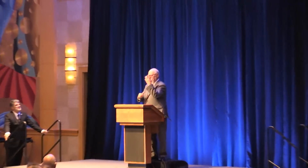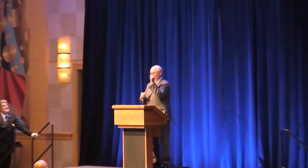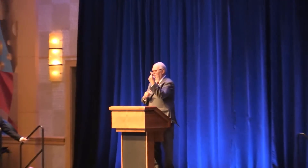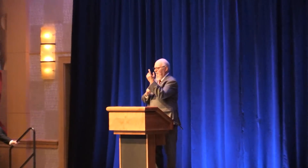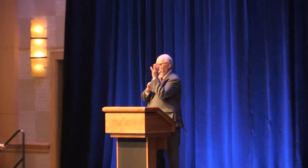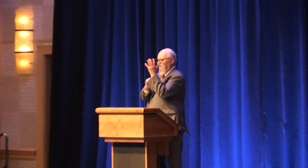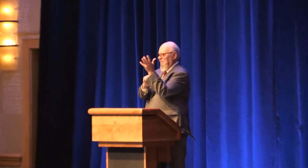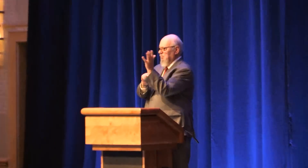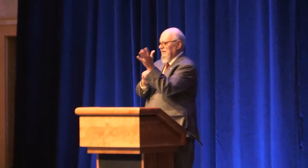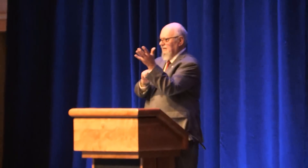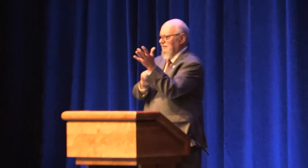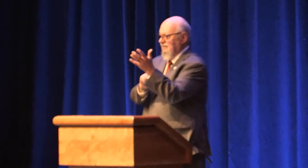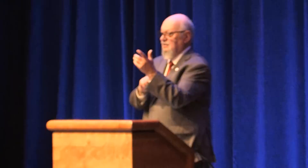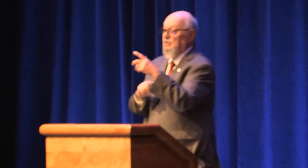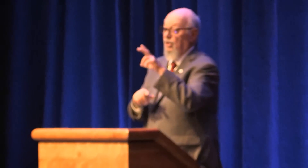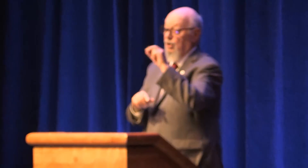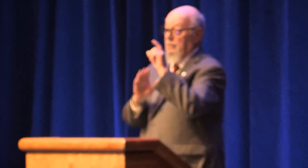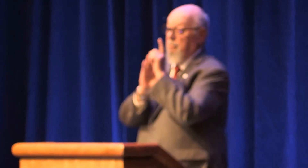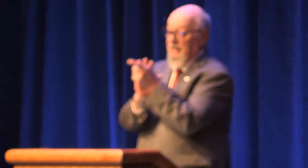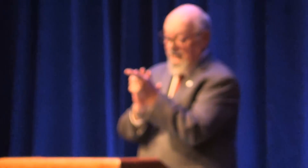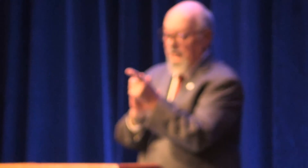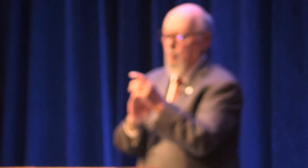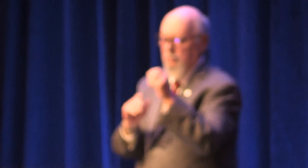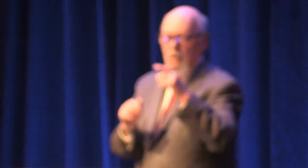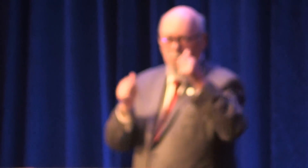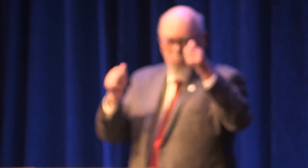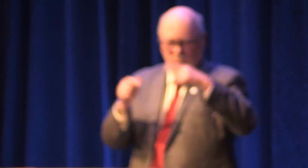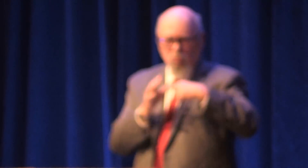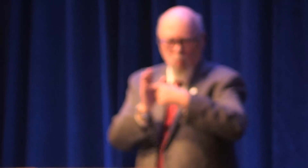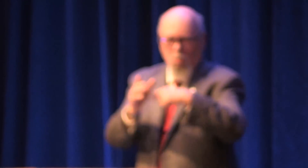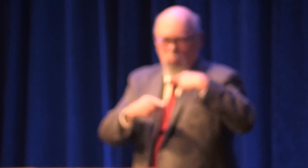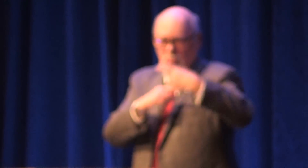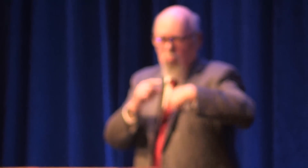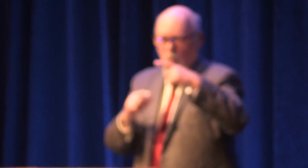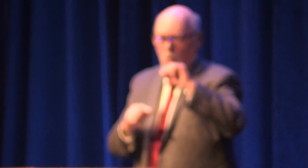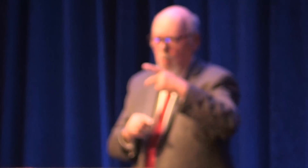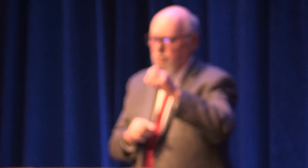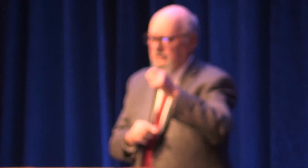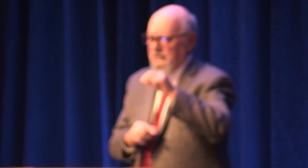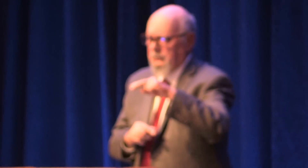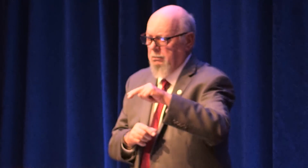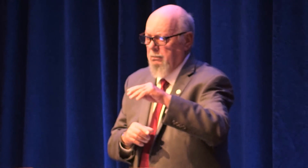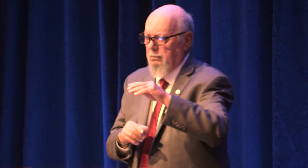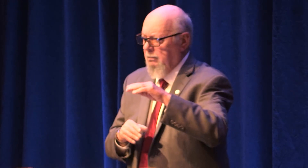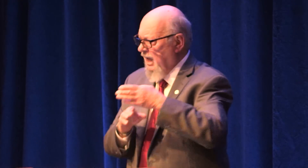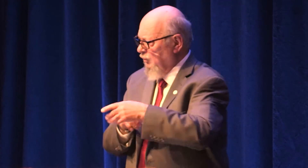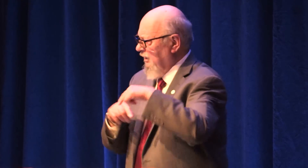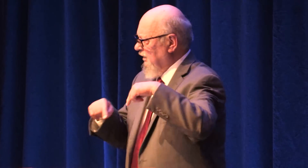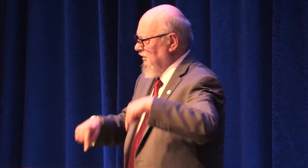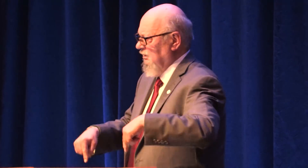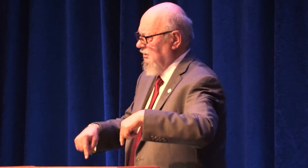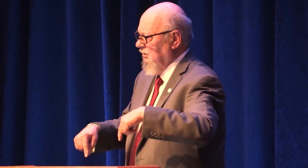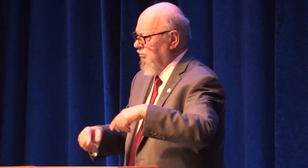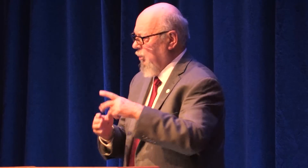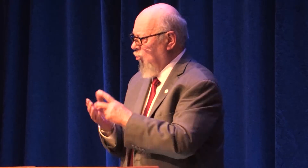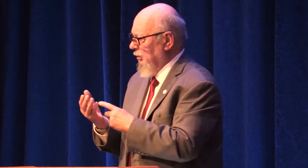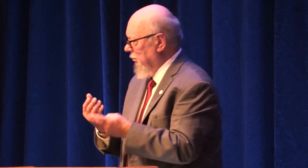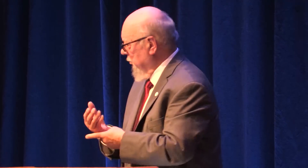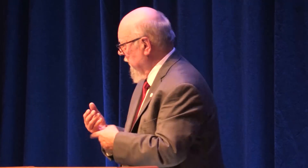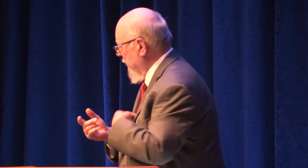Thank you. So again, this is the 5-minute teaser. Please do be sure to watch the 30-minute video. And I believe that also will be on